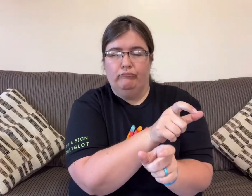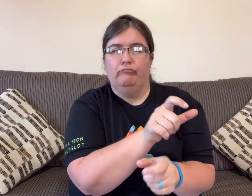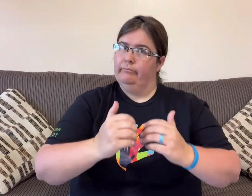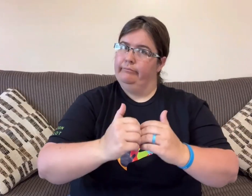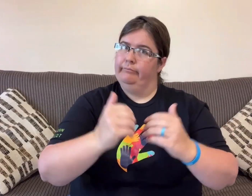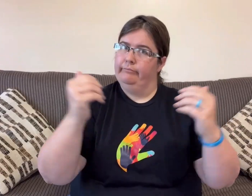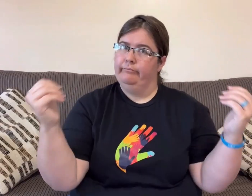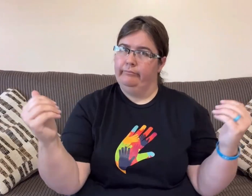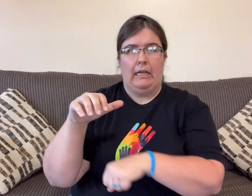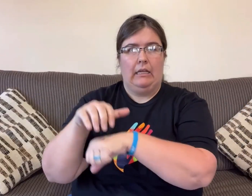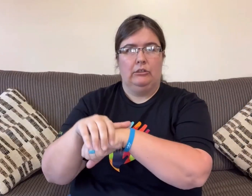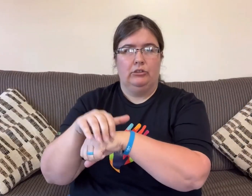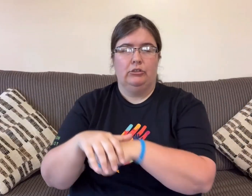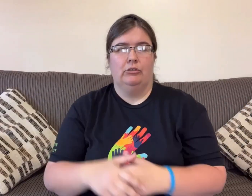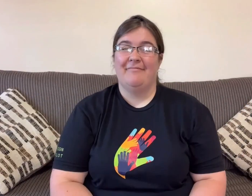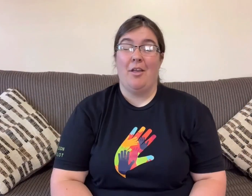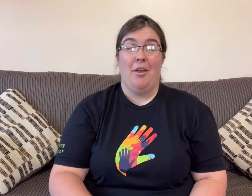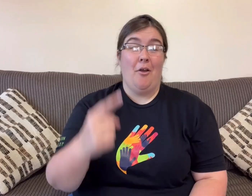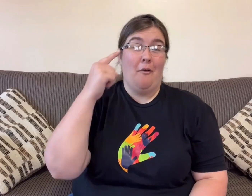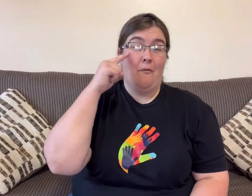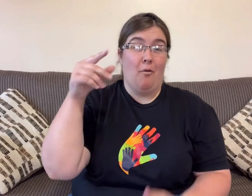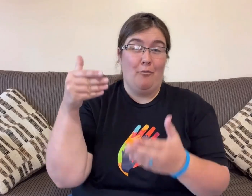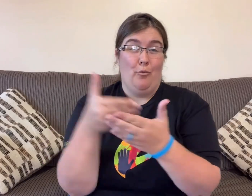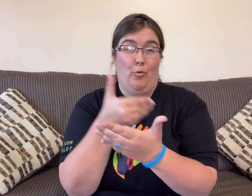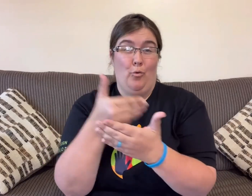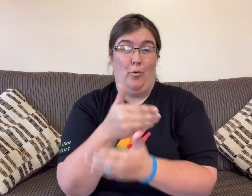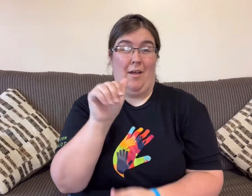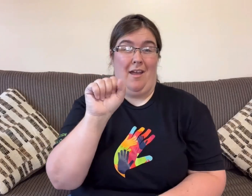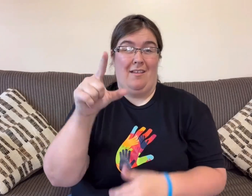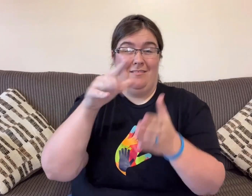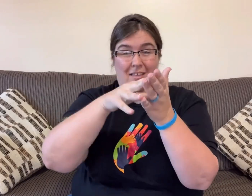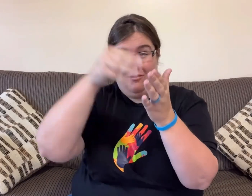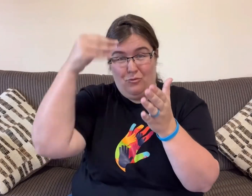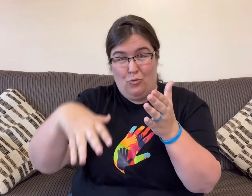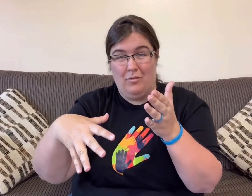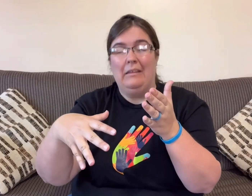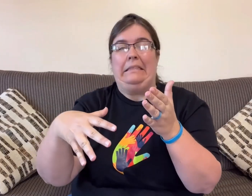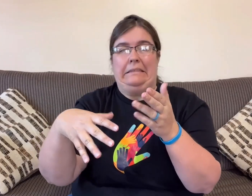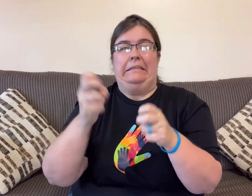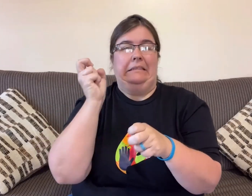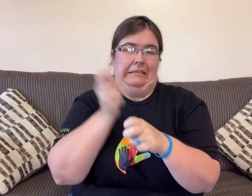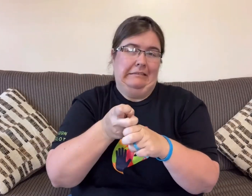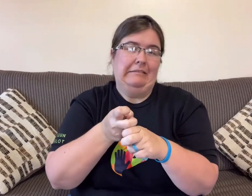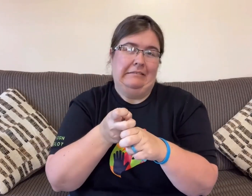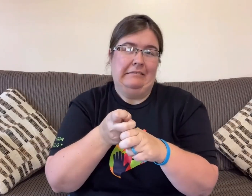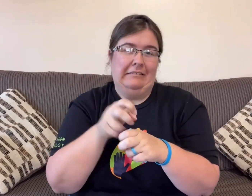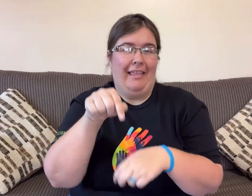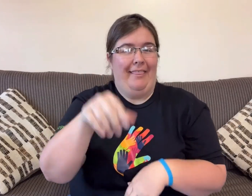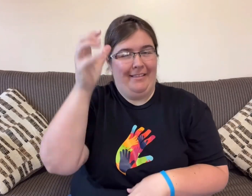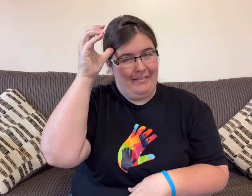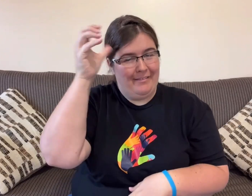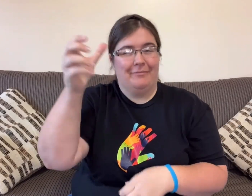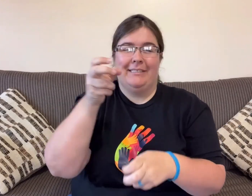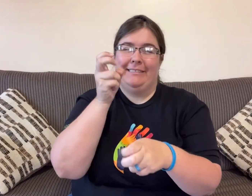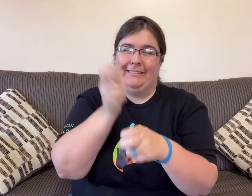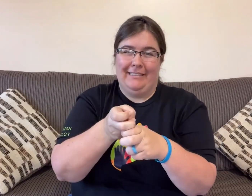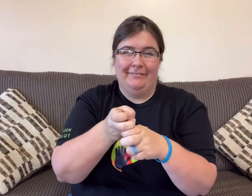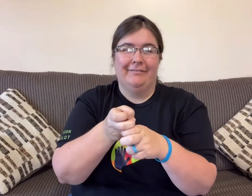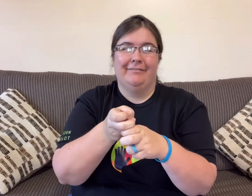So the signing word order is unique from English. For new ASL students, this concept is tough. And I try to help them by